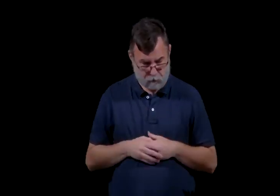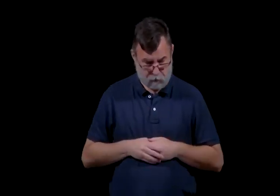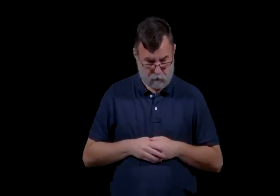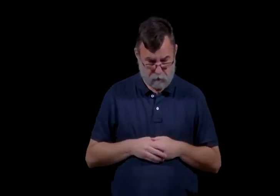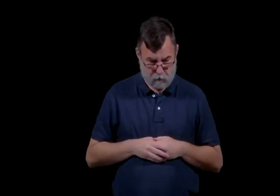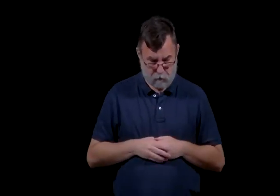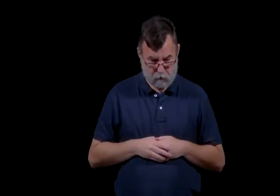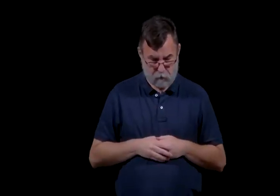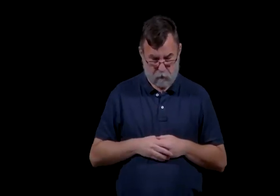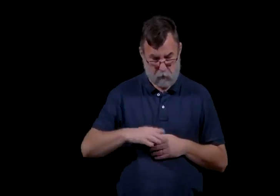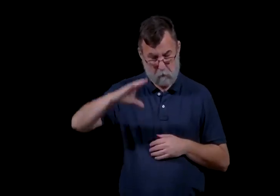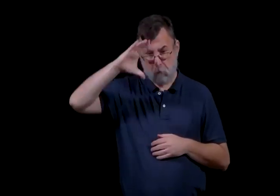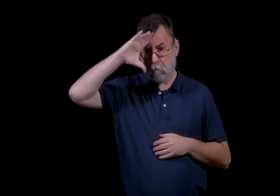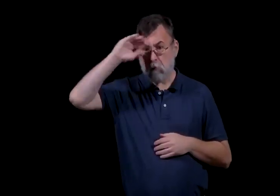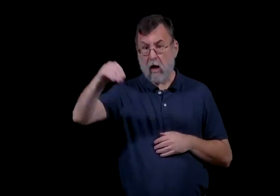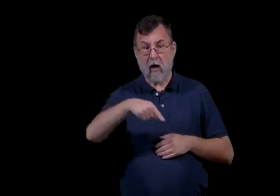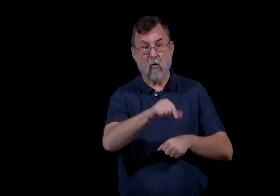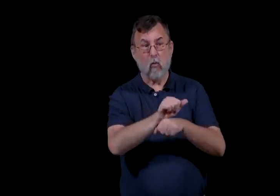and scatters them.